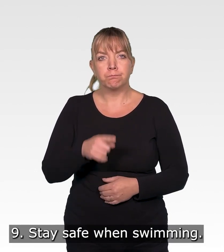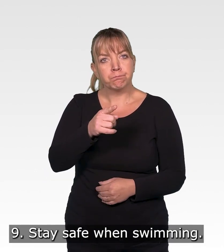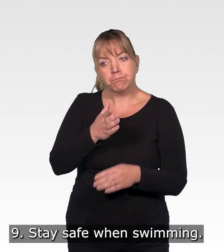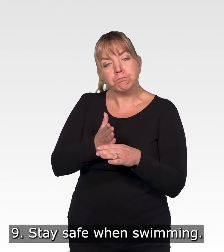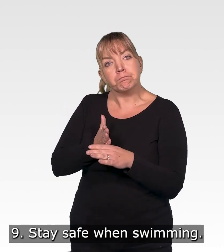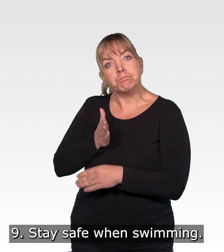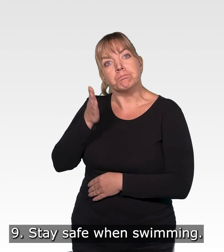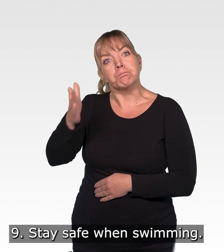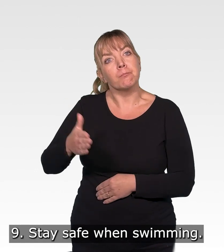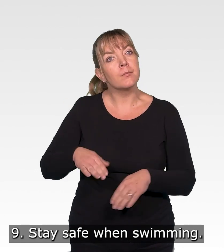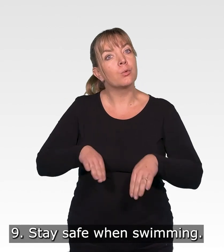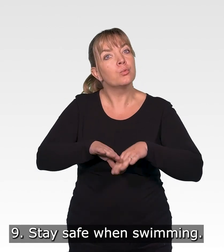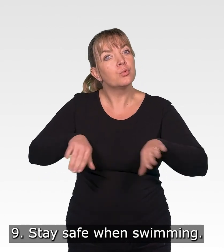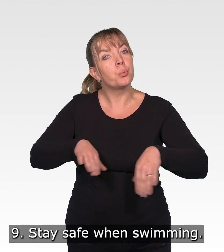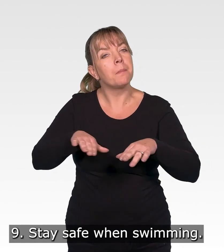Stay safe when swimming.